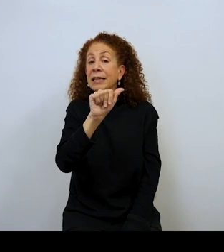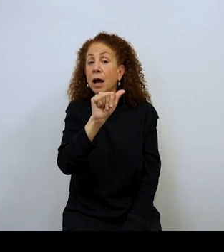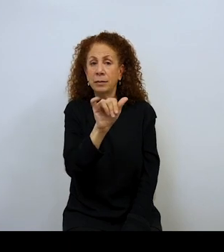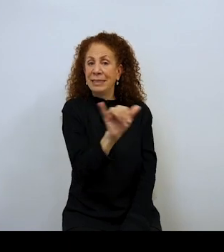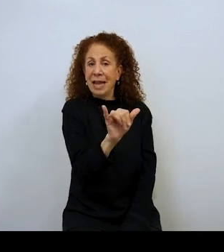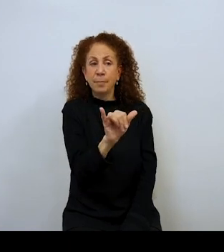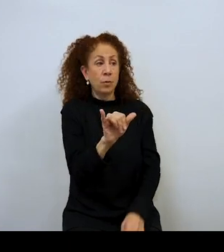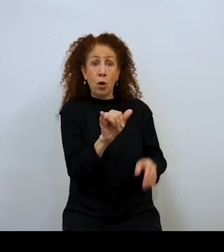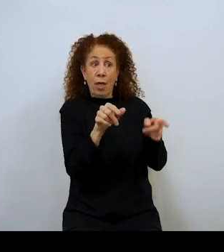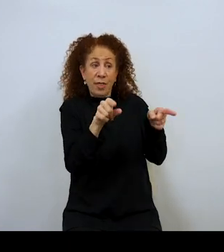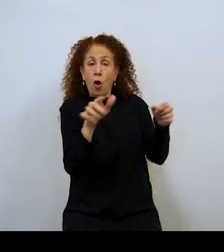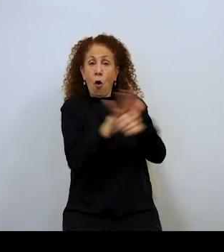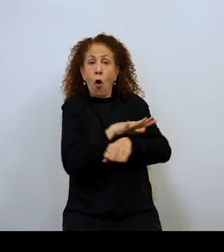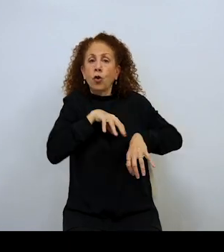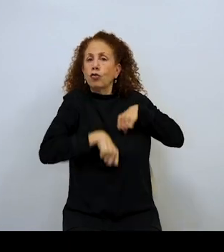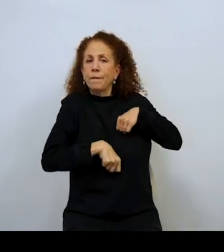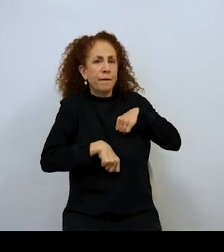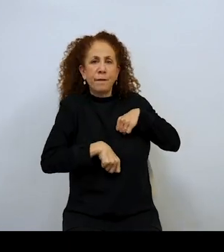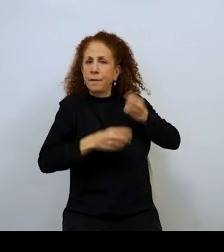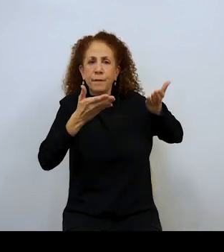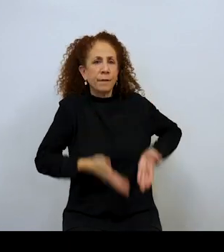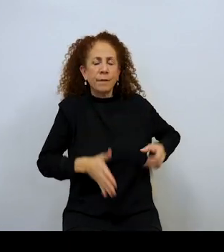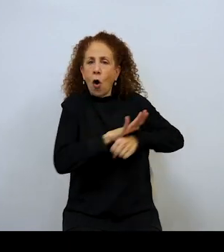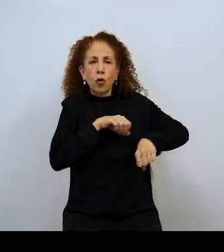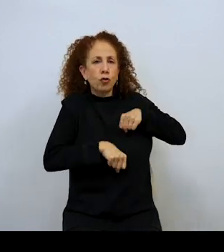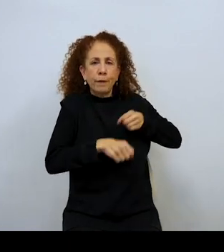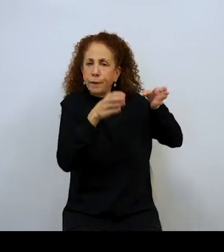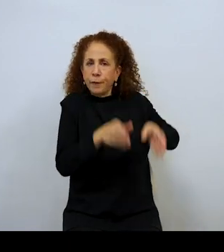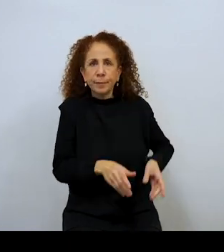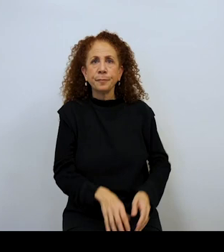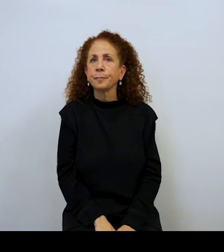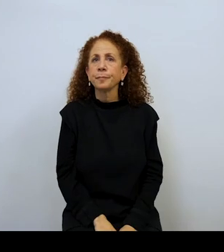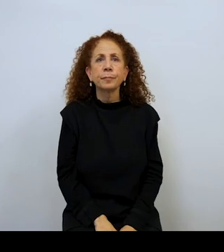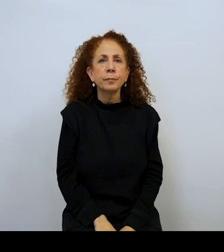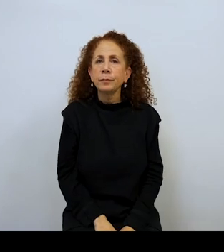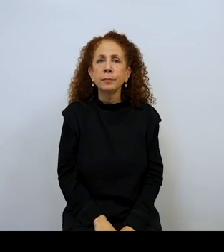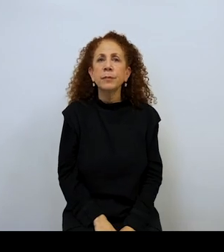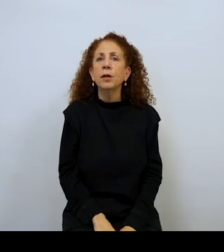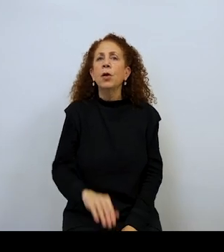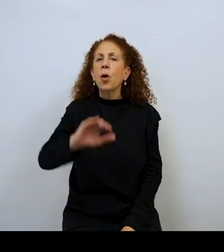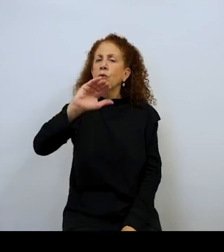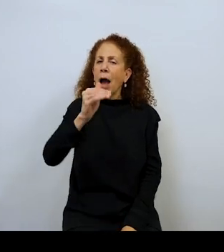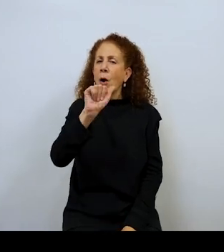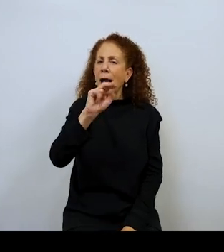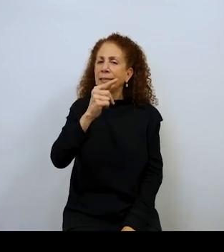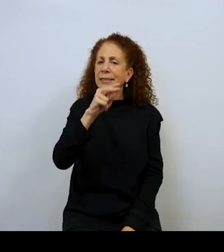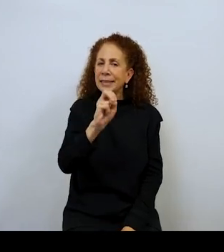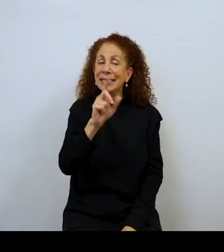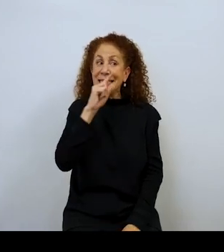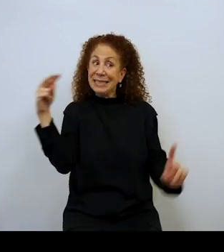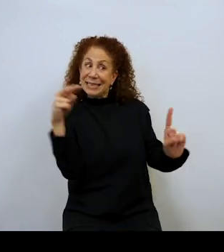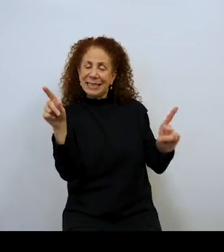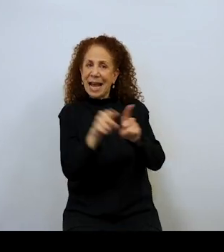grief. Mm-hmm. She's just pure grief. So I don't actually, in the way that Antigone is often seen as this figure